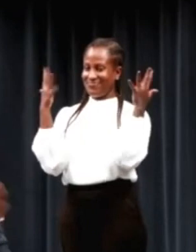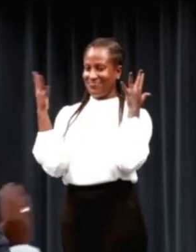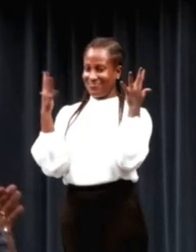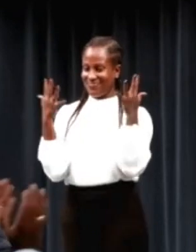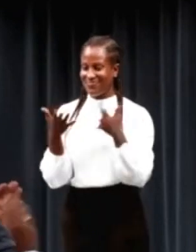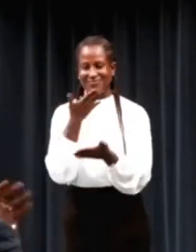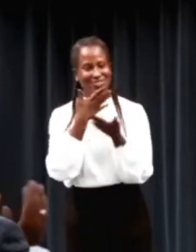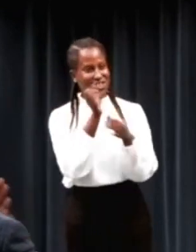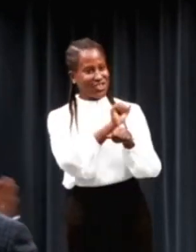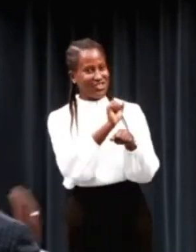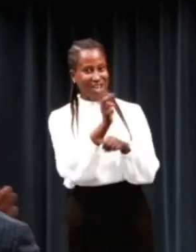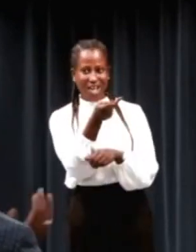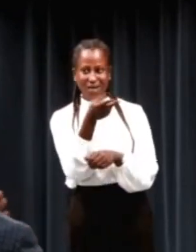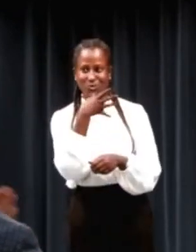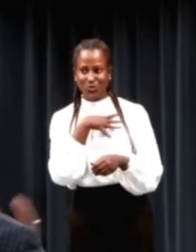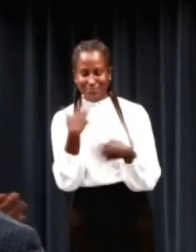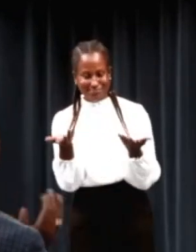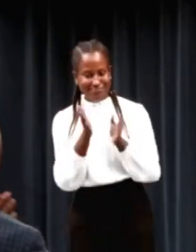Good job.